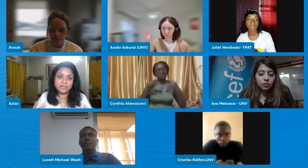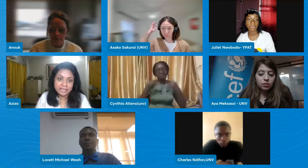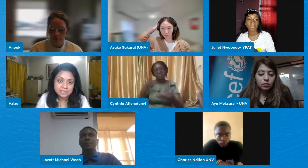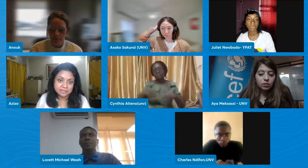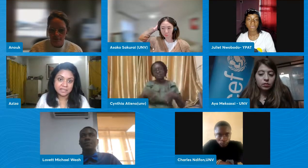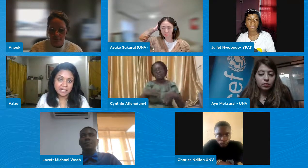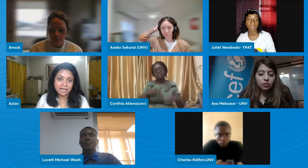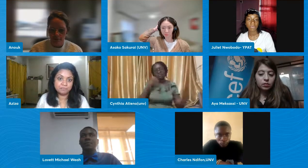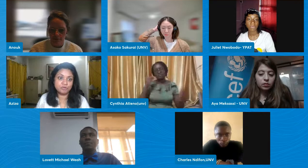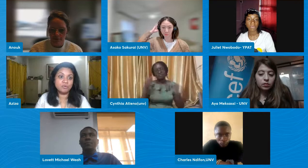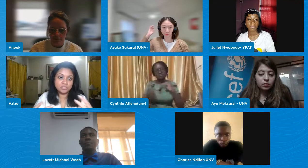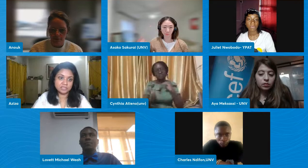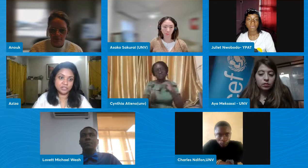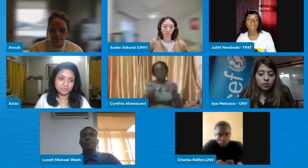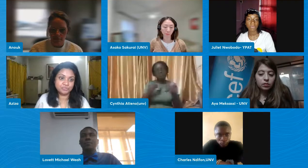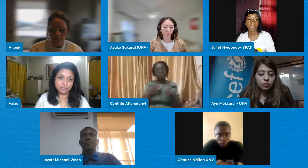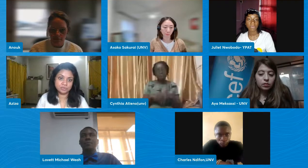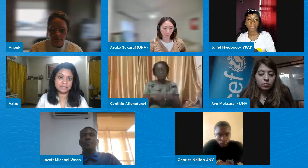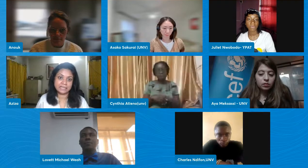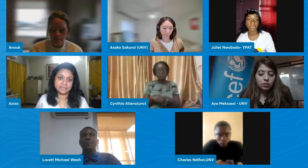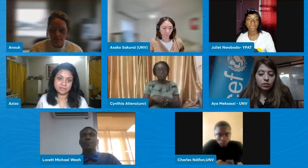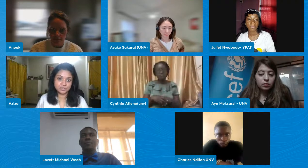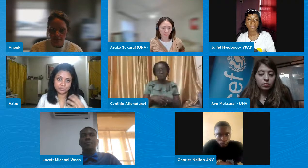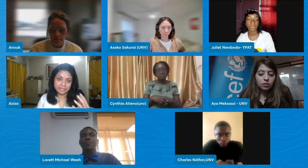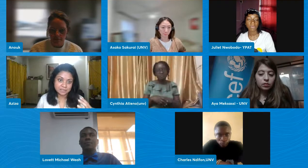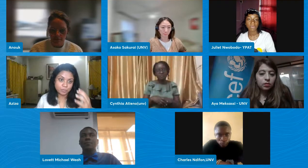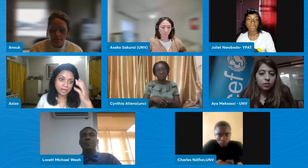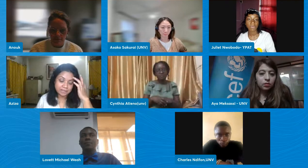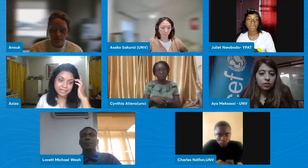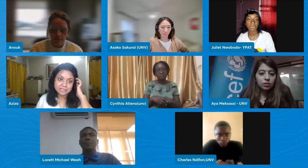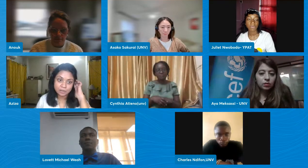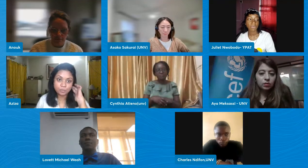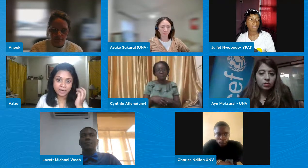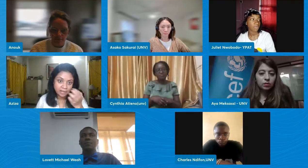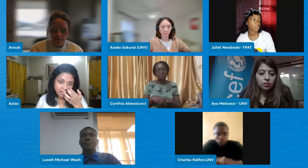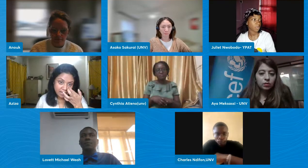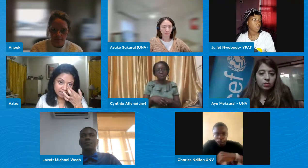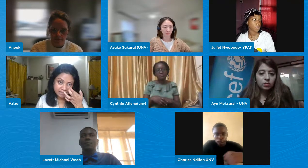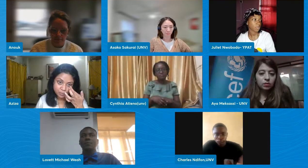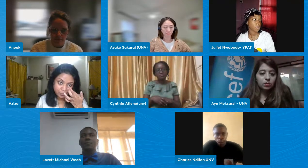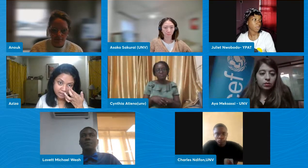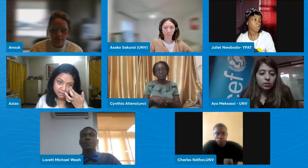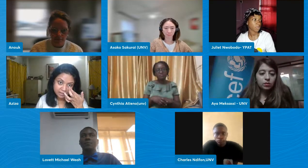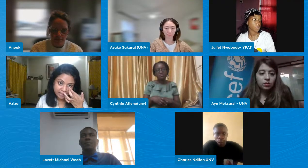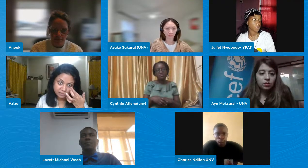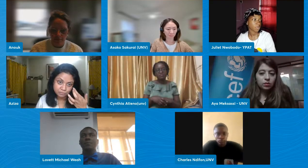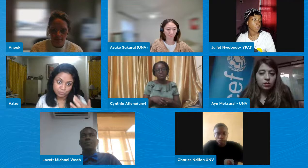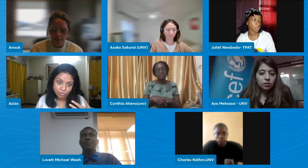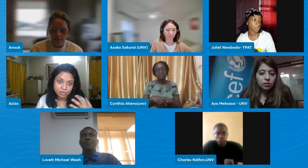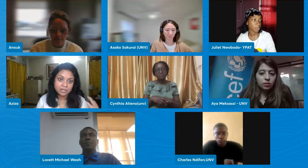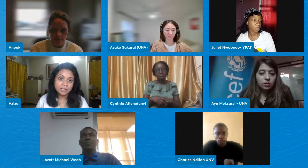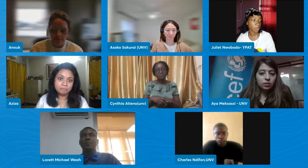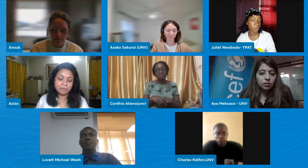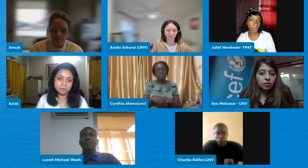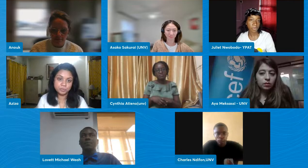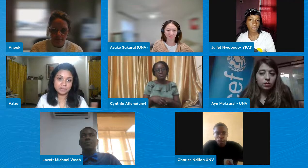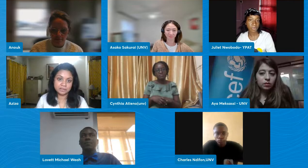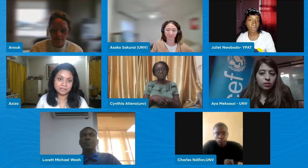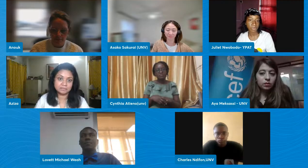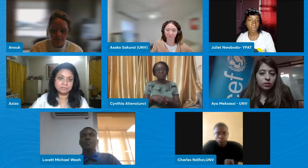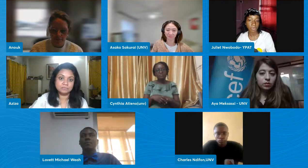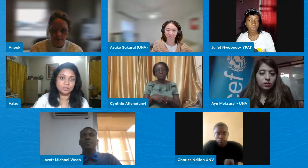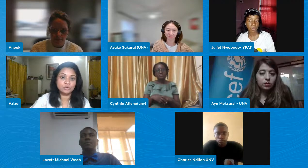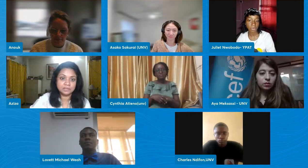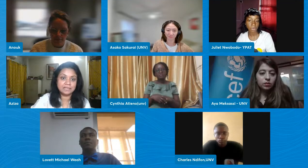are being advocated and promoted through those links. So that's a way I think we can connect more people